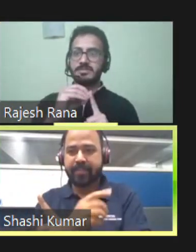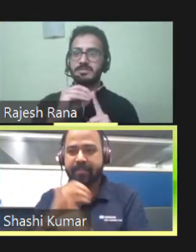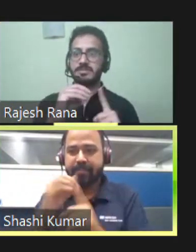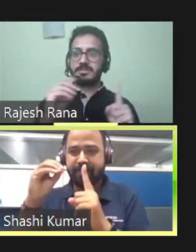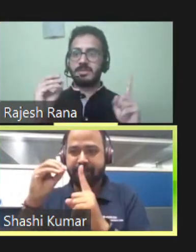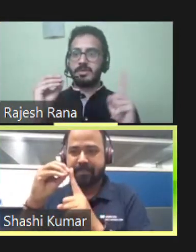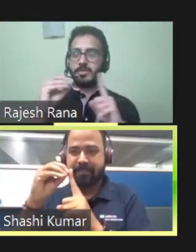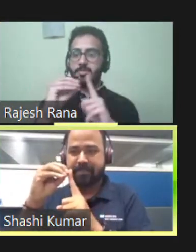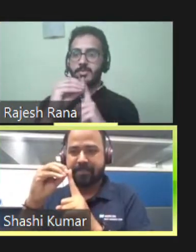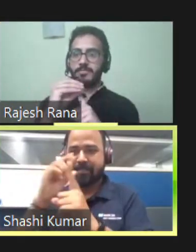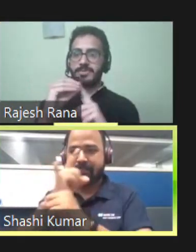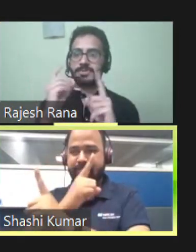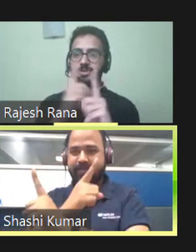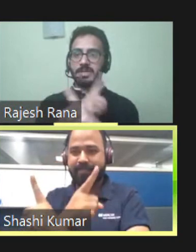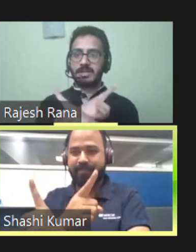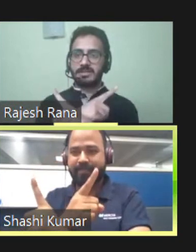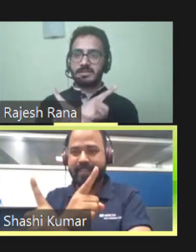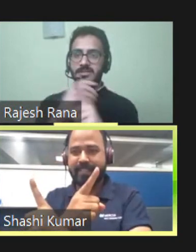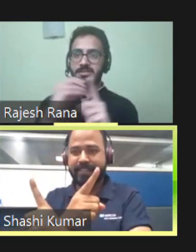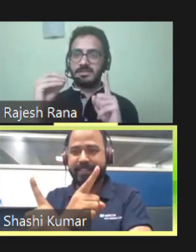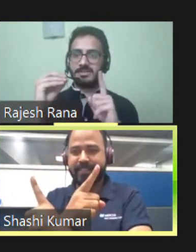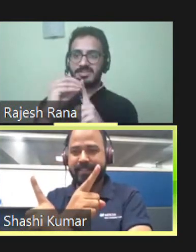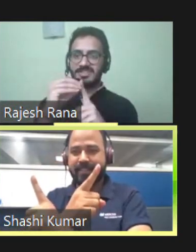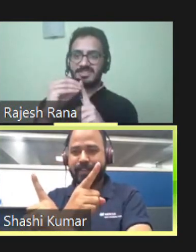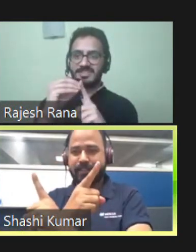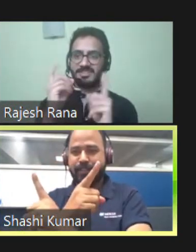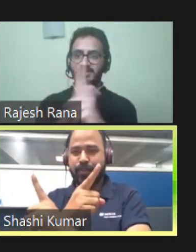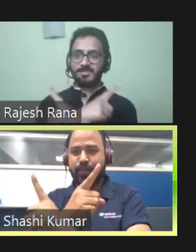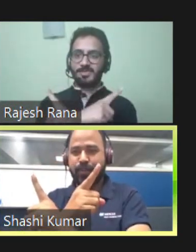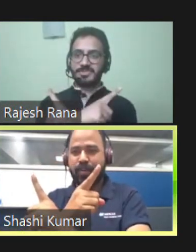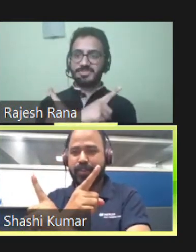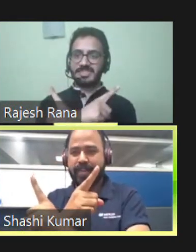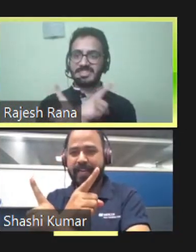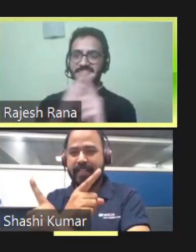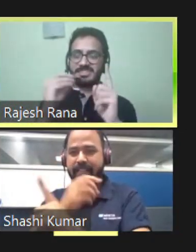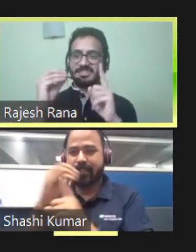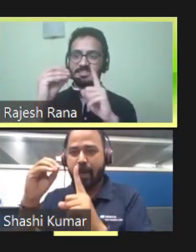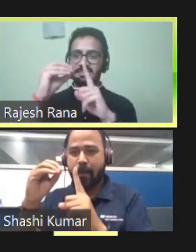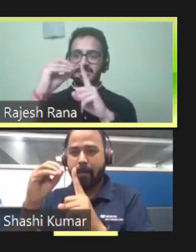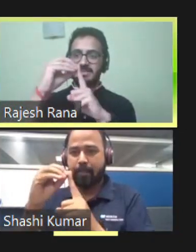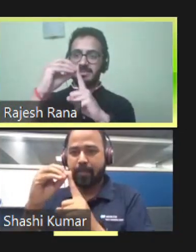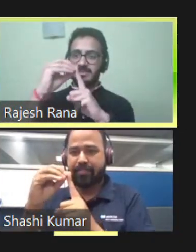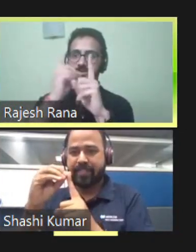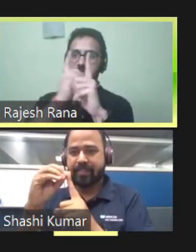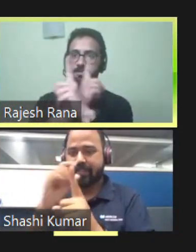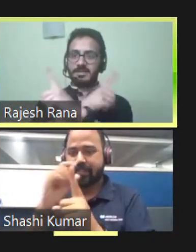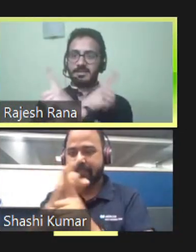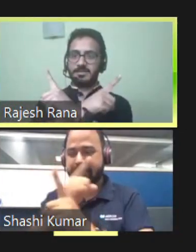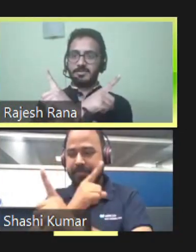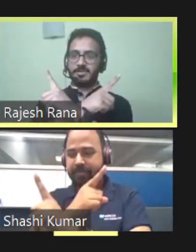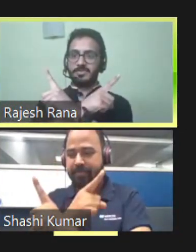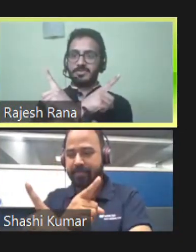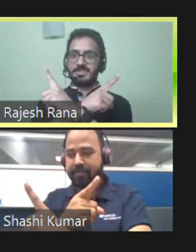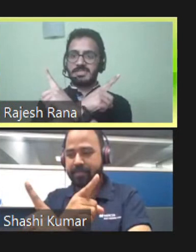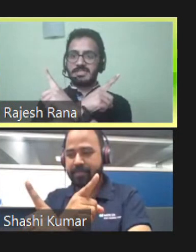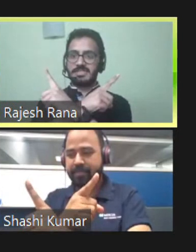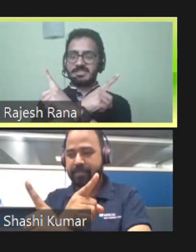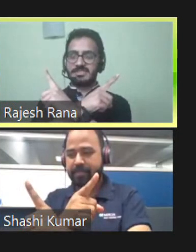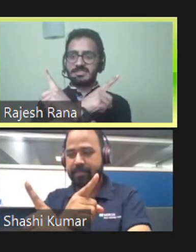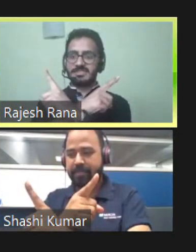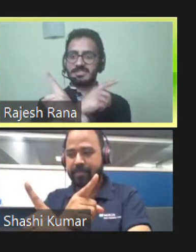Professor. Professor. You have to cross your hand like this. Professor.